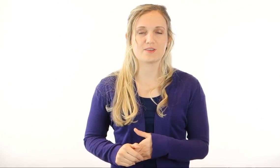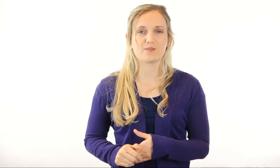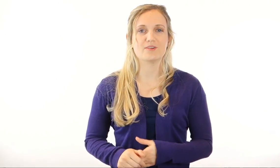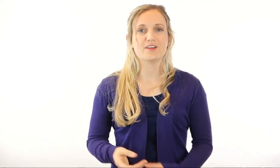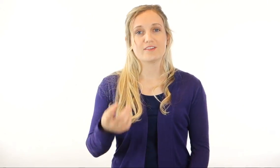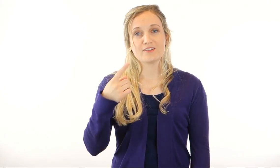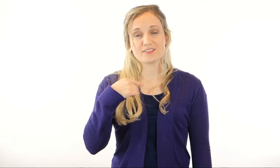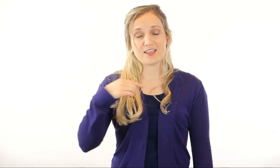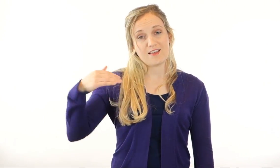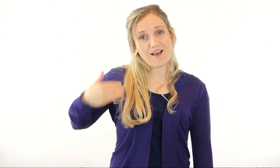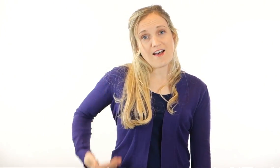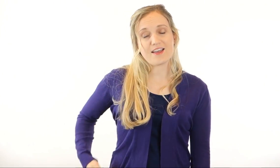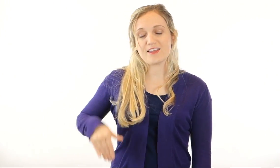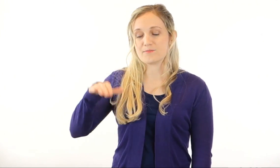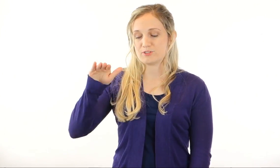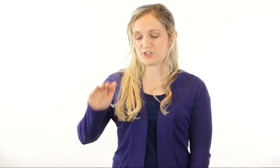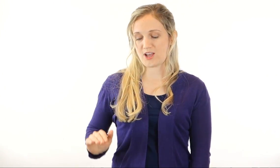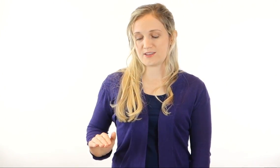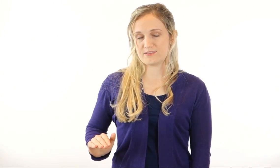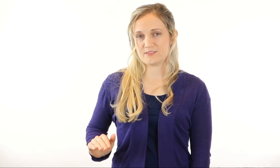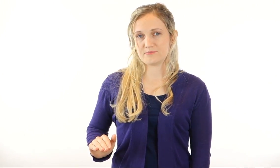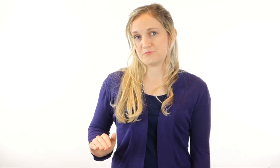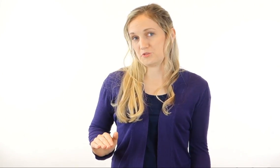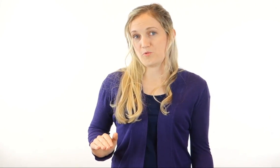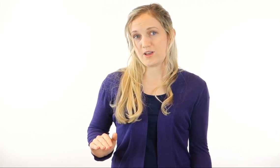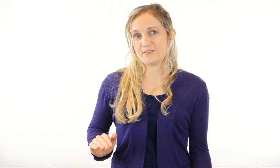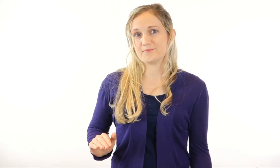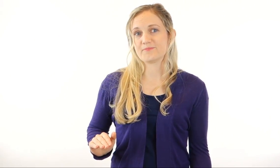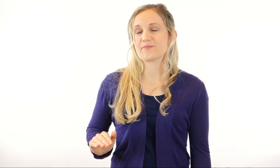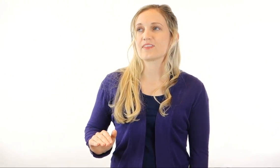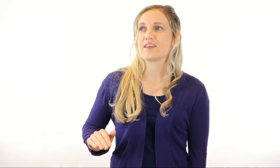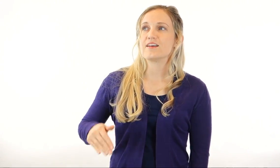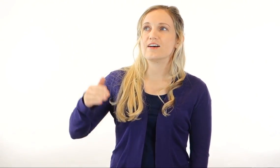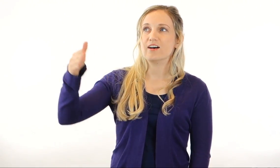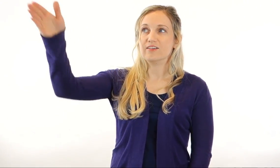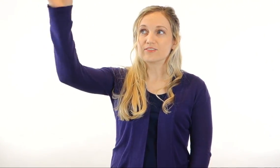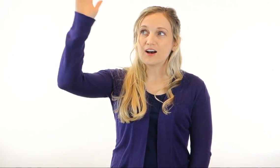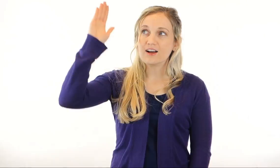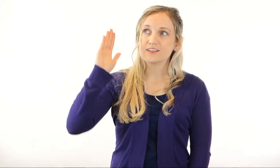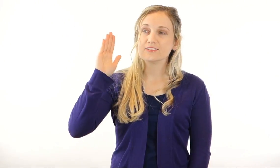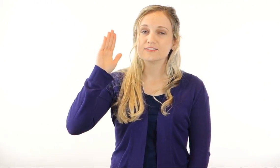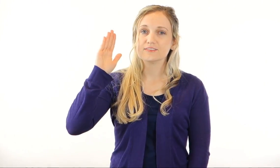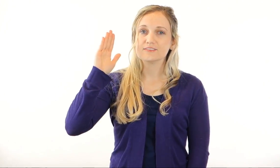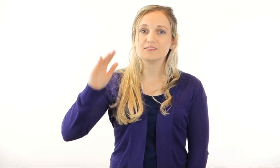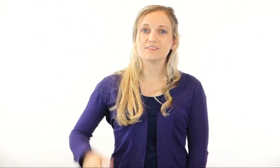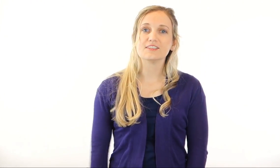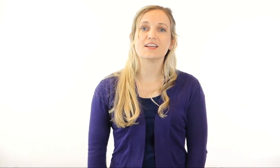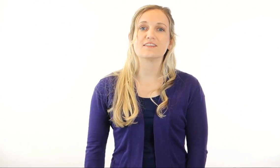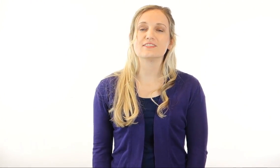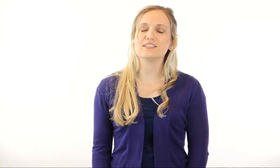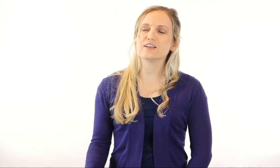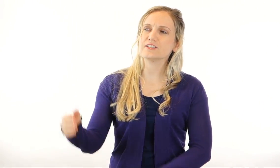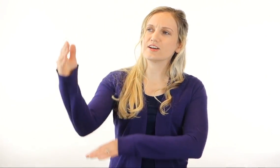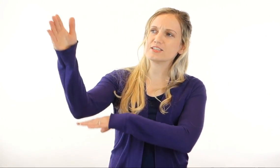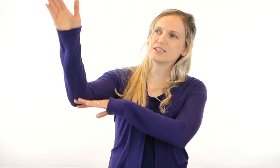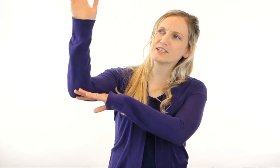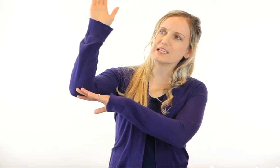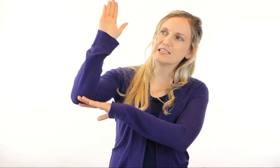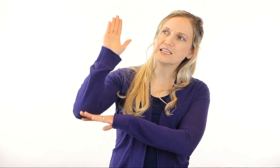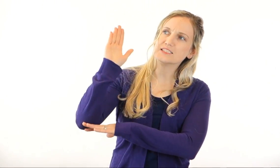So say, I am a child, just one, of God. And I've seen God done like